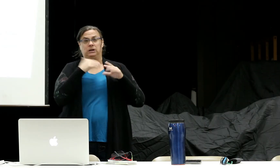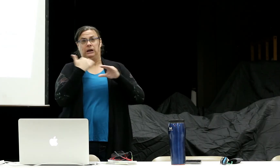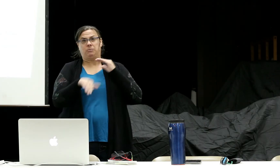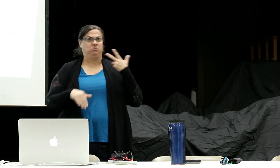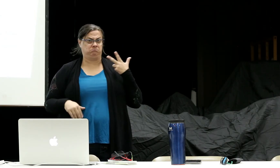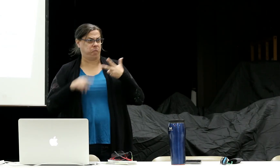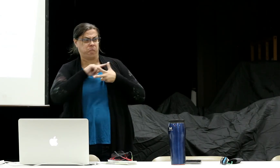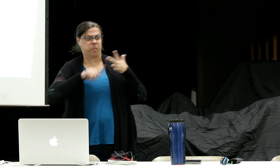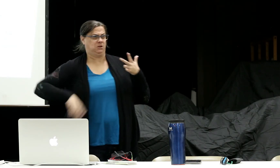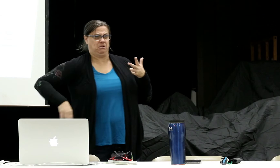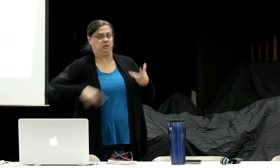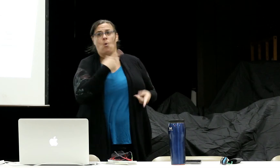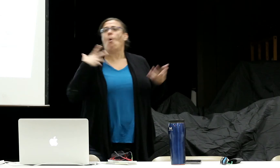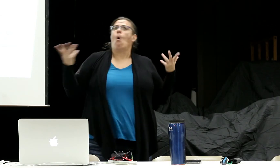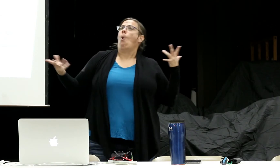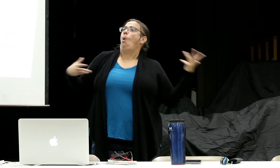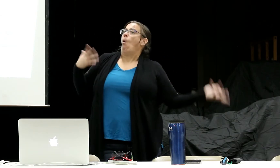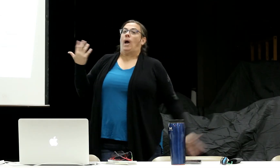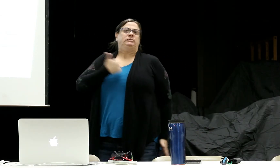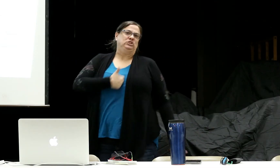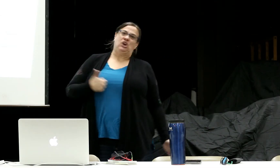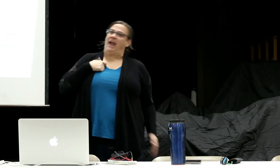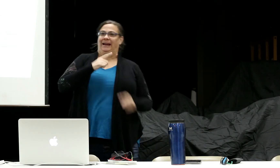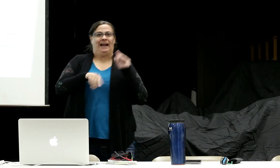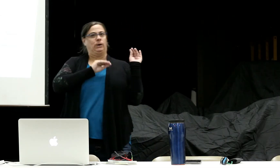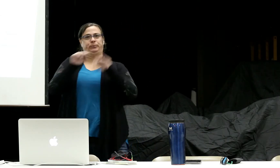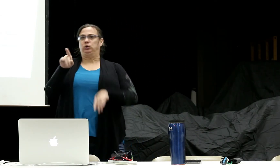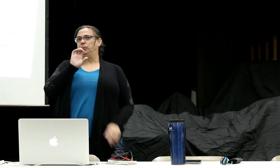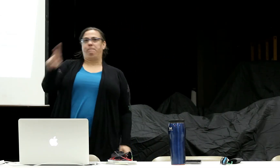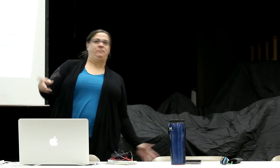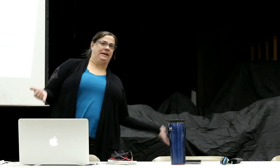Hello, my name is Janelle. I am from Fresno.